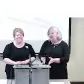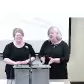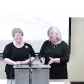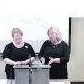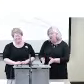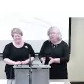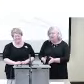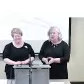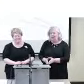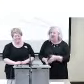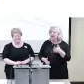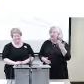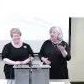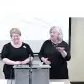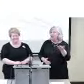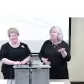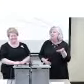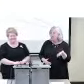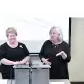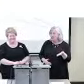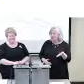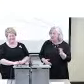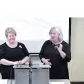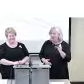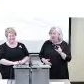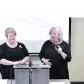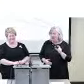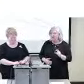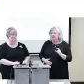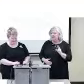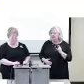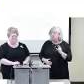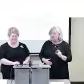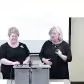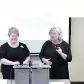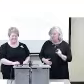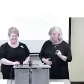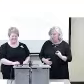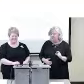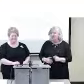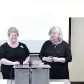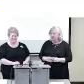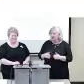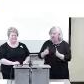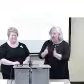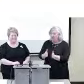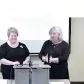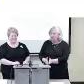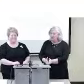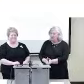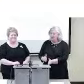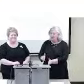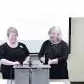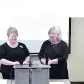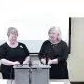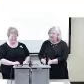85 or higher okay and that would be a measurable goal m stands for measurable so i